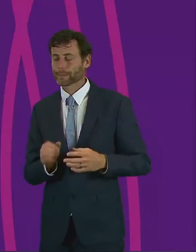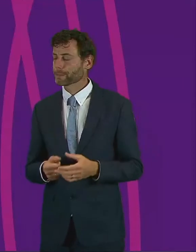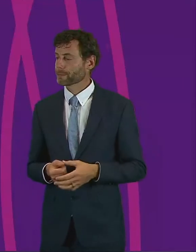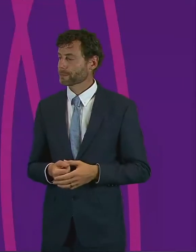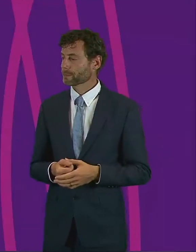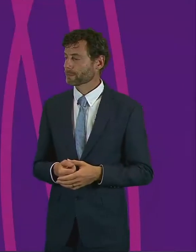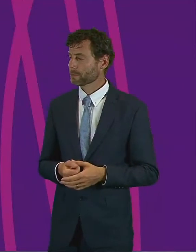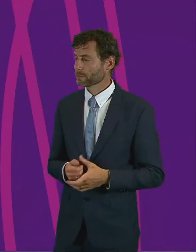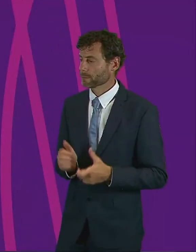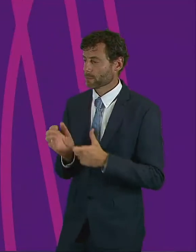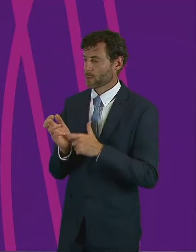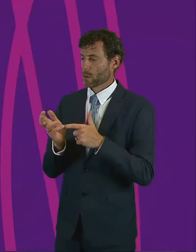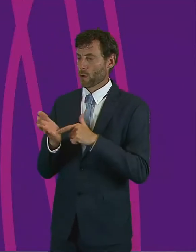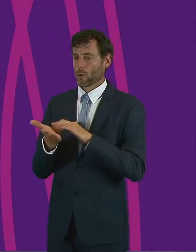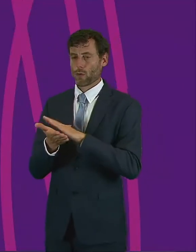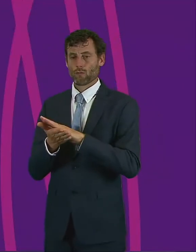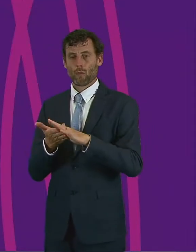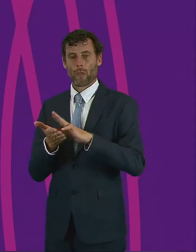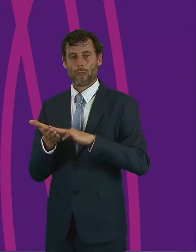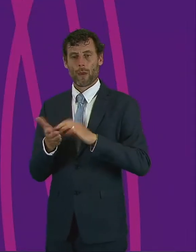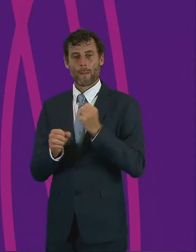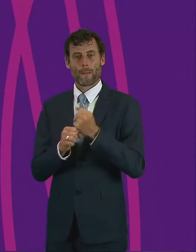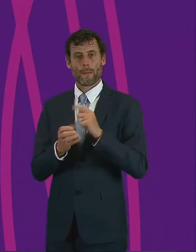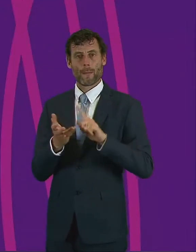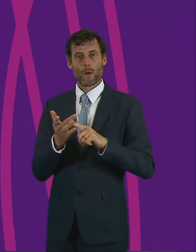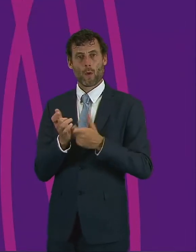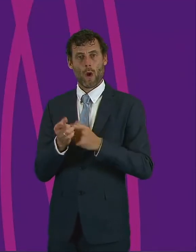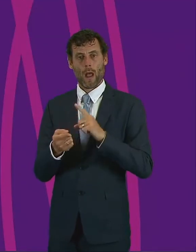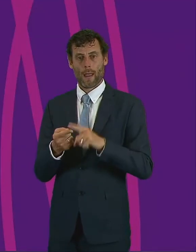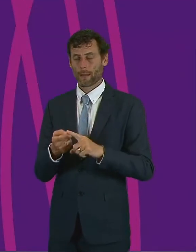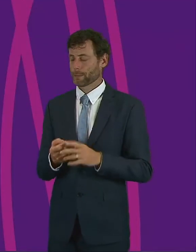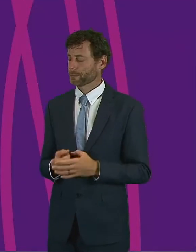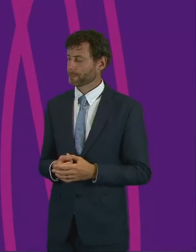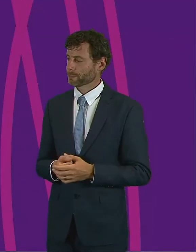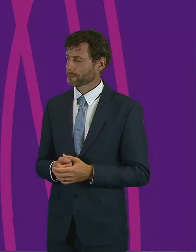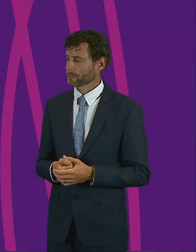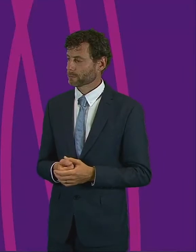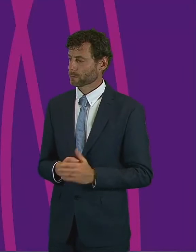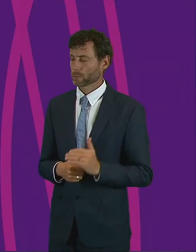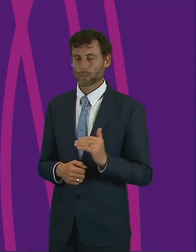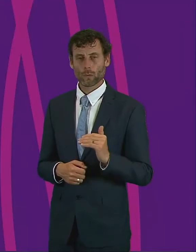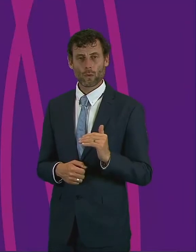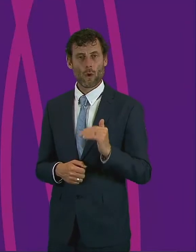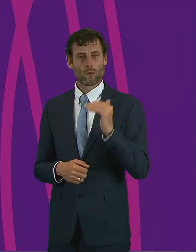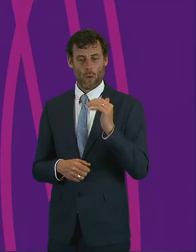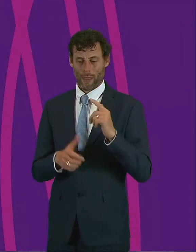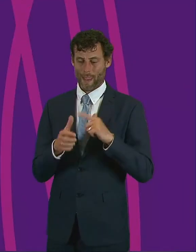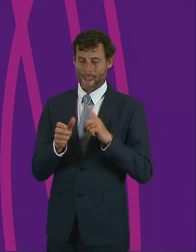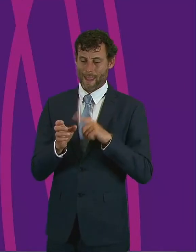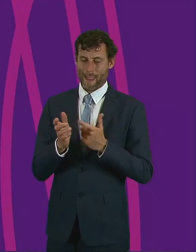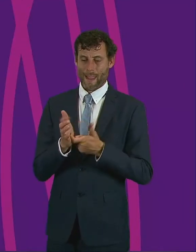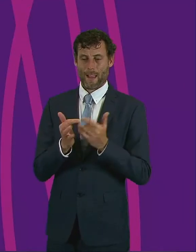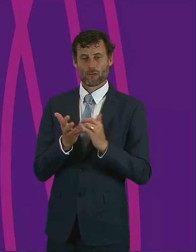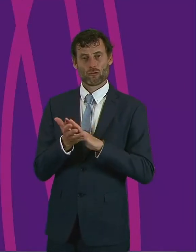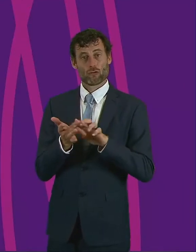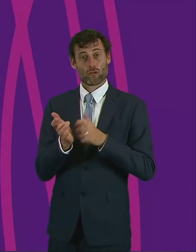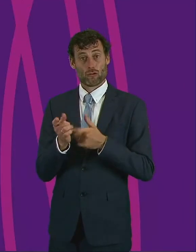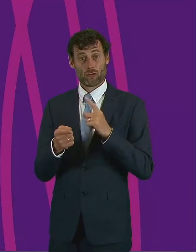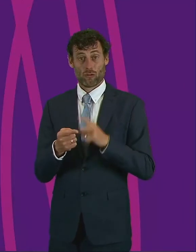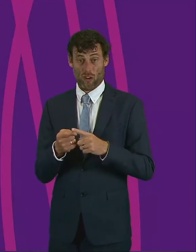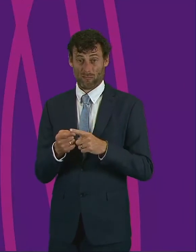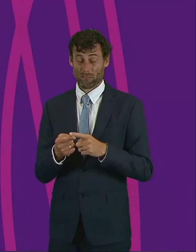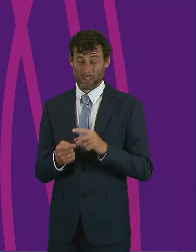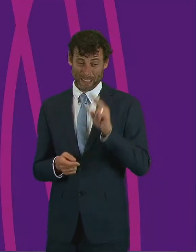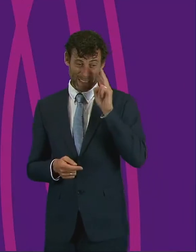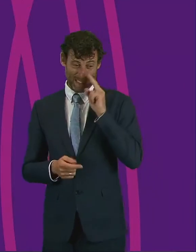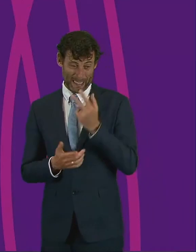Ruth Maguire, followed by Dean Lockhart. Thank you, Presiding Officer. North Ayrshire is at risk of being particularly hard hit by any economic